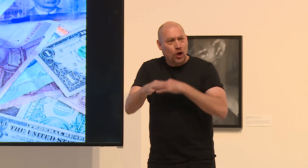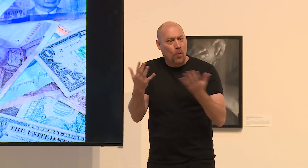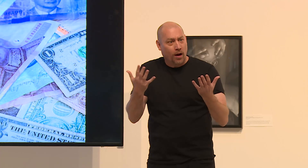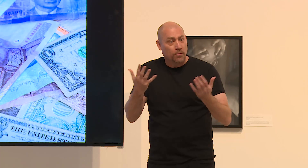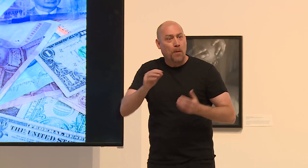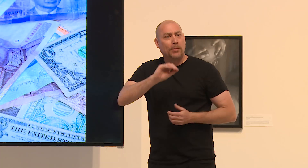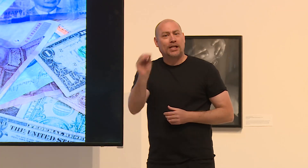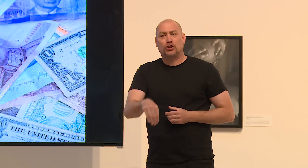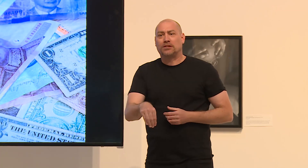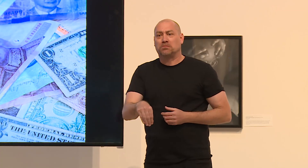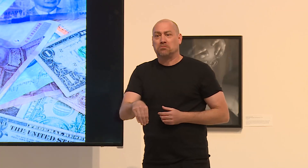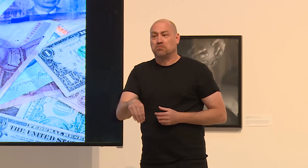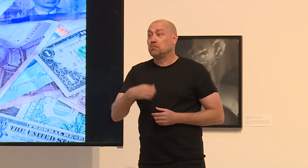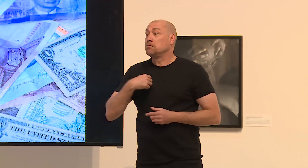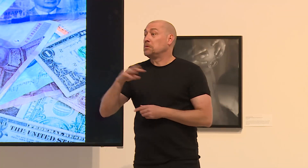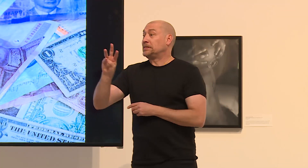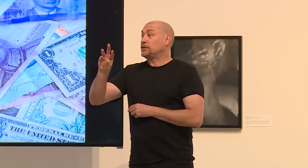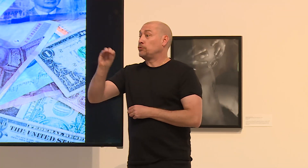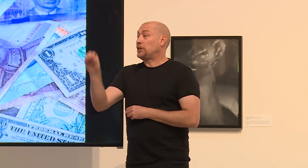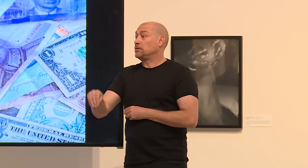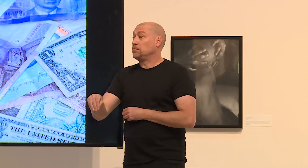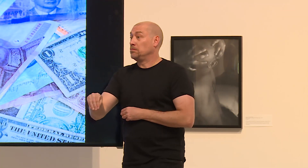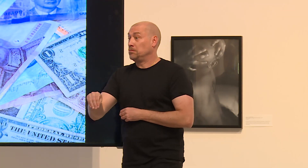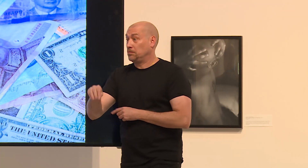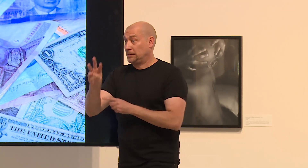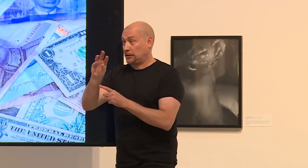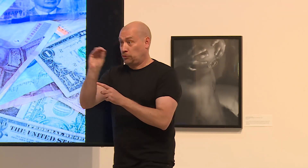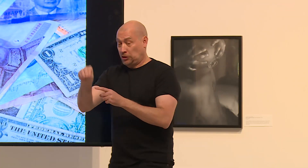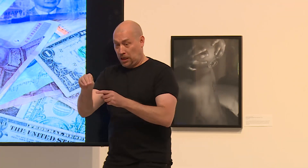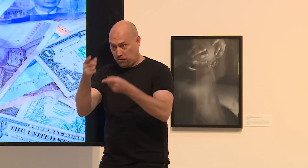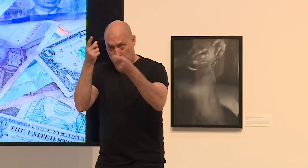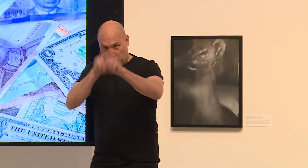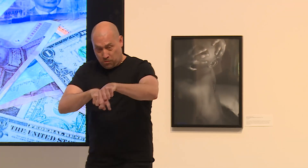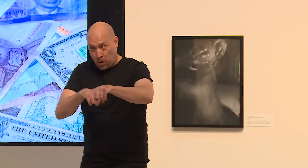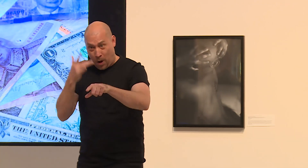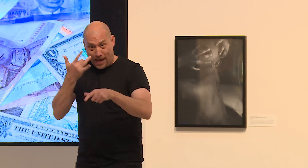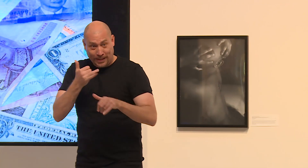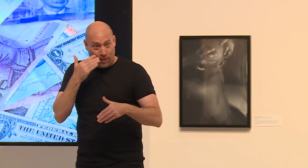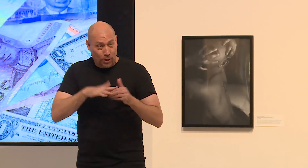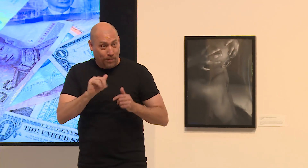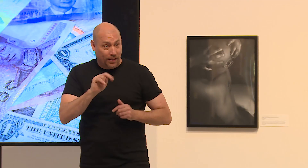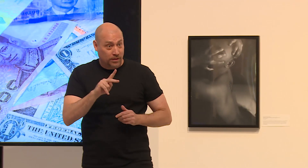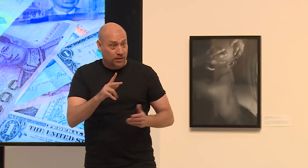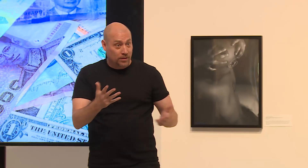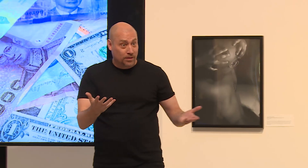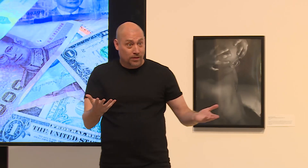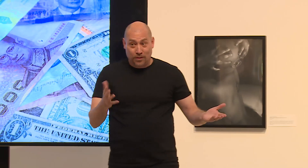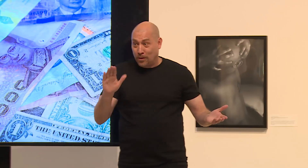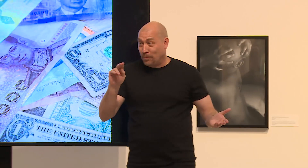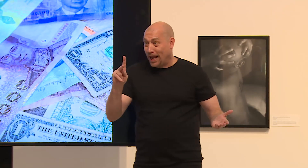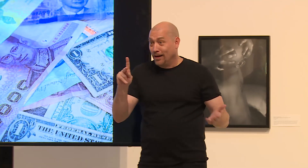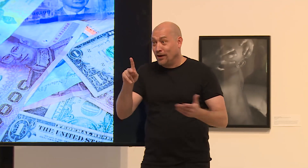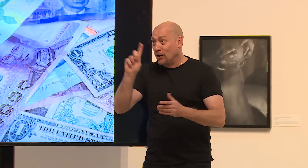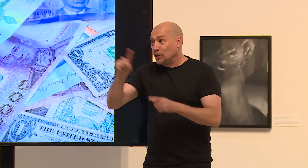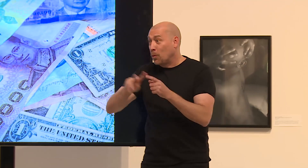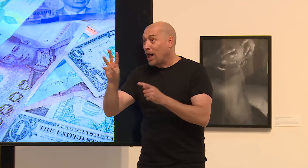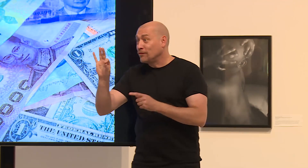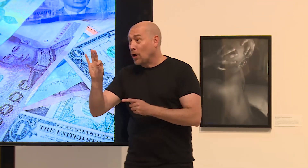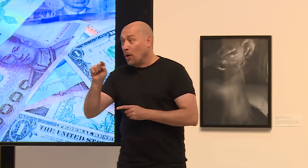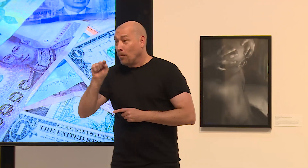finances, people give you money based on a percentage. And if you're going to do a 60%, what do you